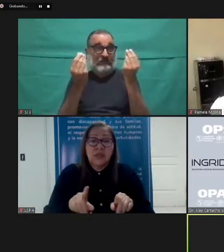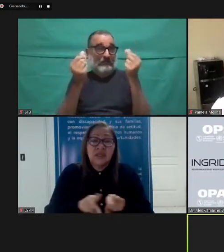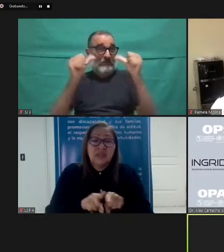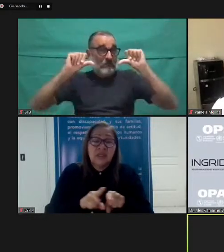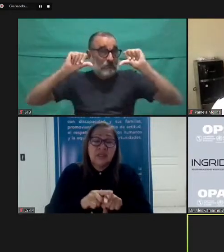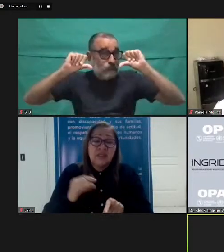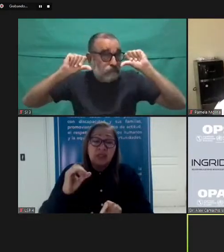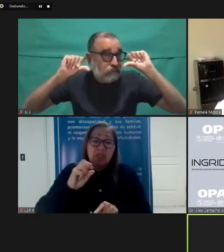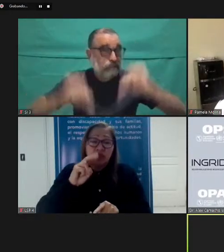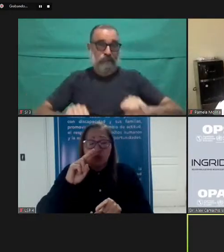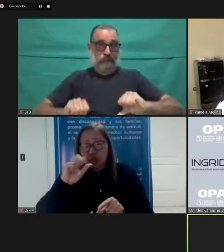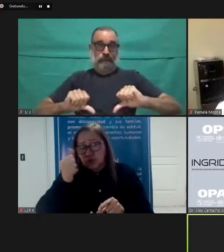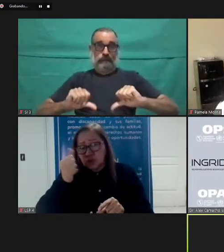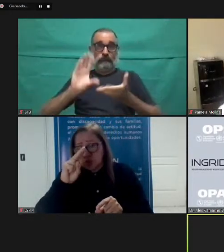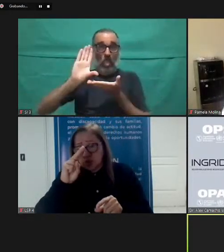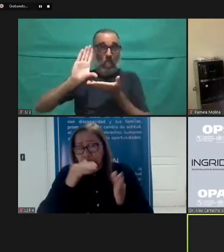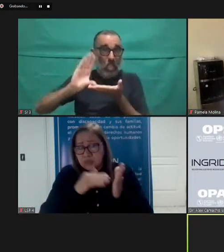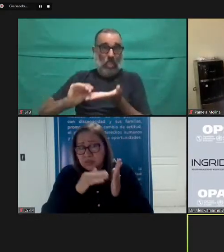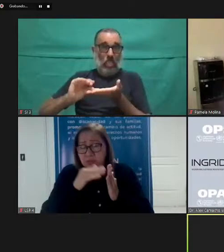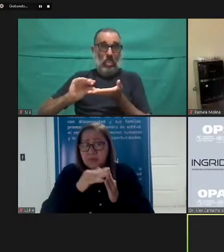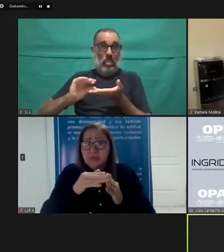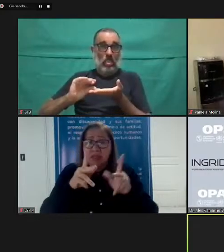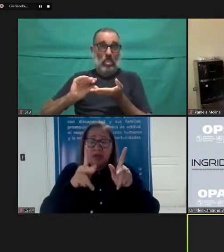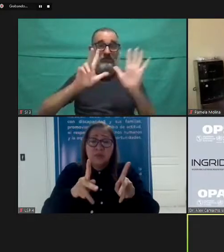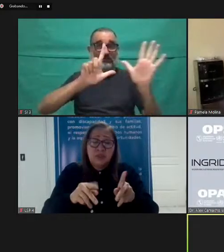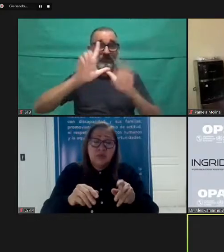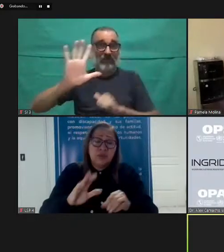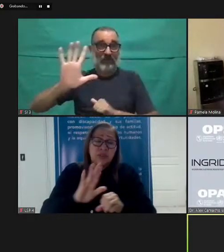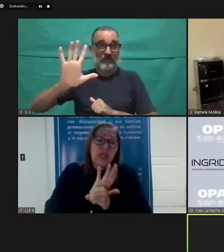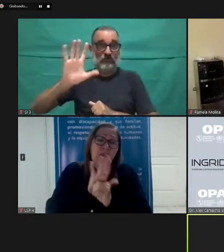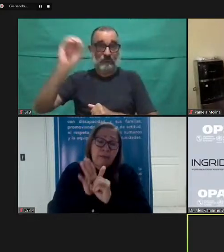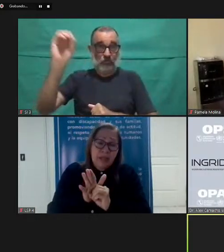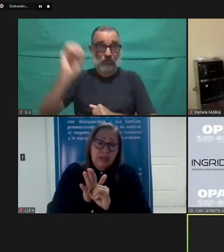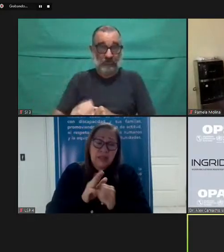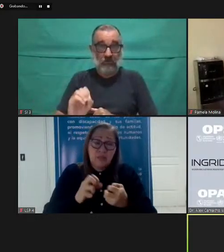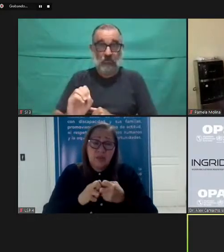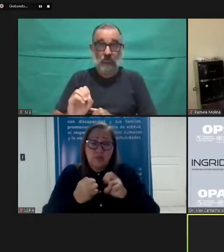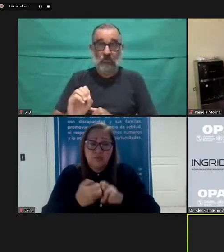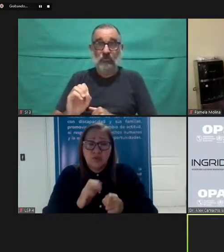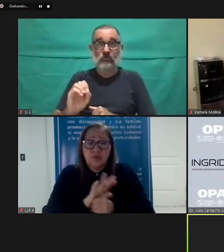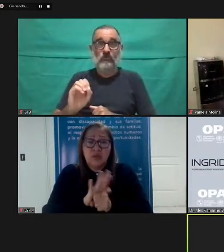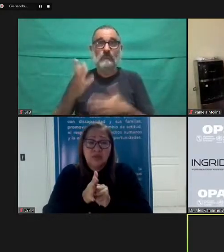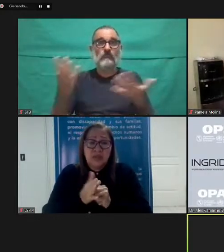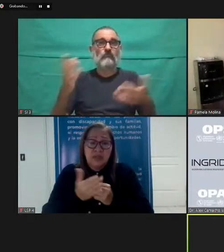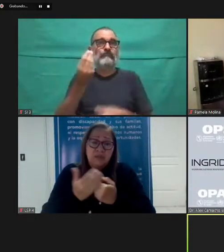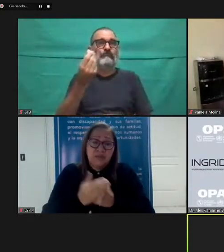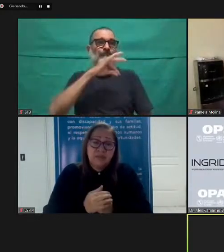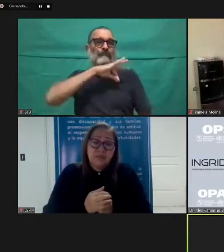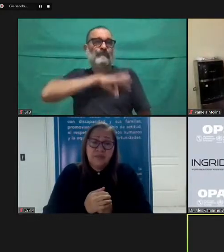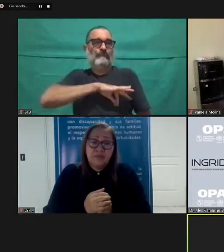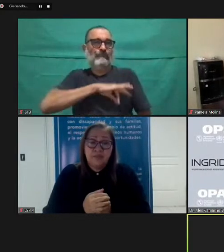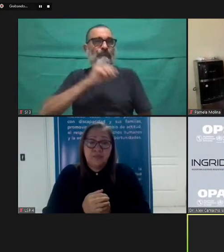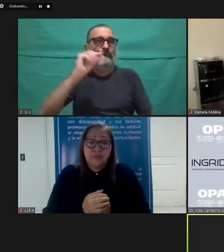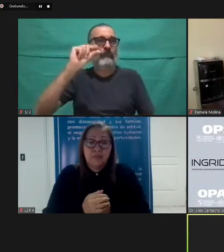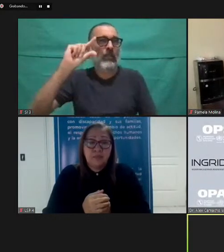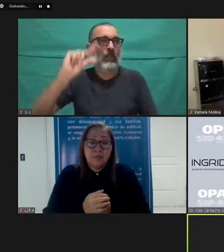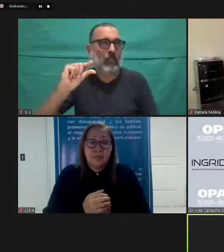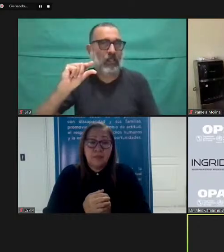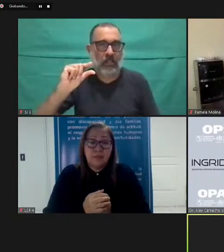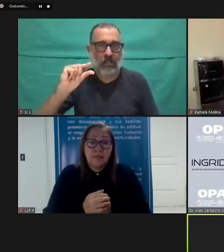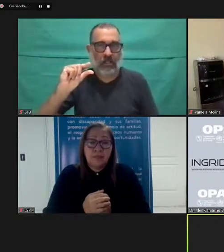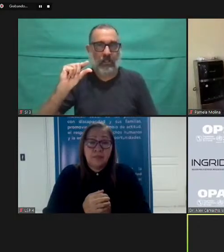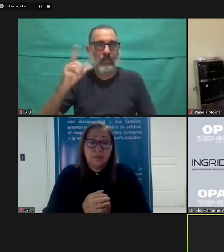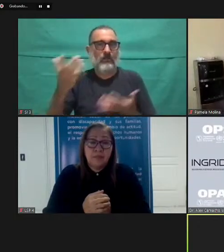told us that more than 4 billion people had no access to health and no social